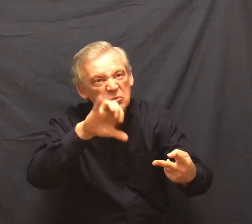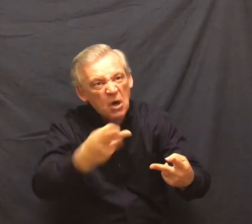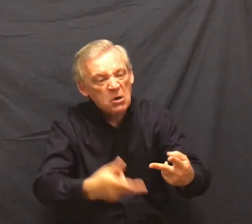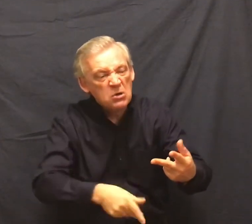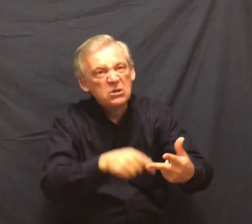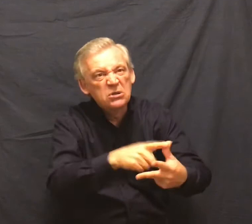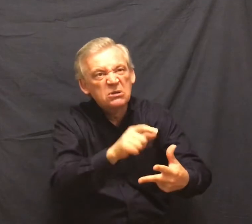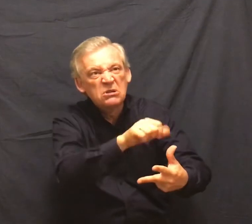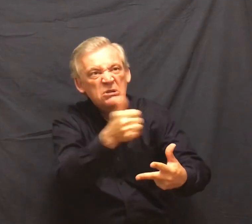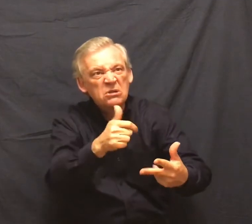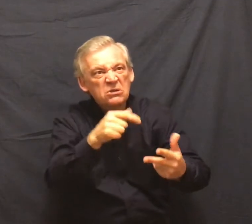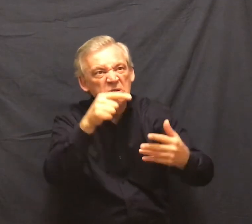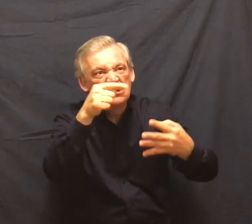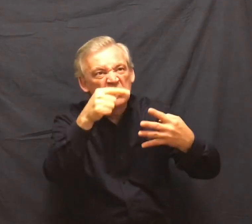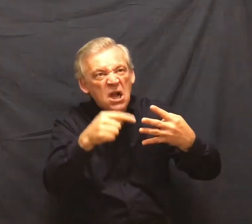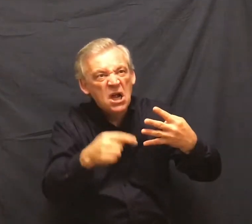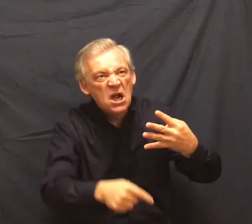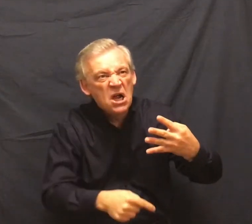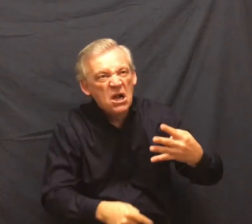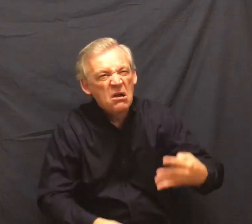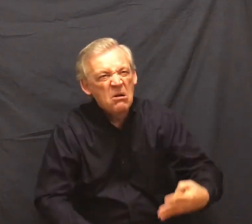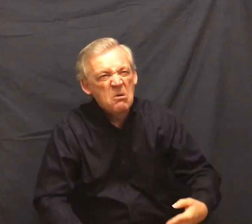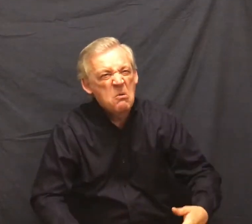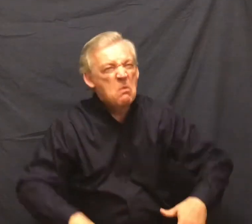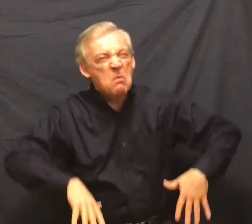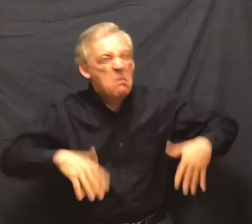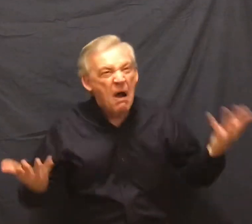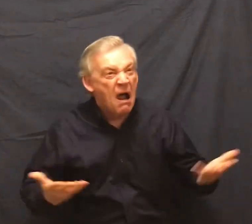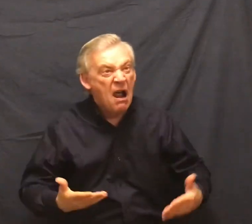anyways? We don't want no pants rabbits."